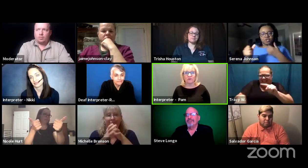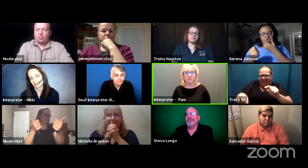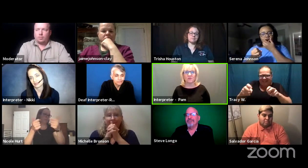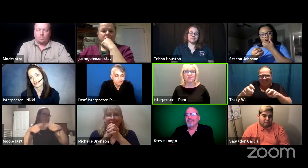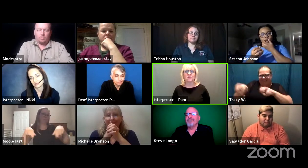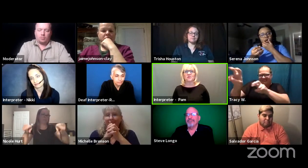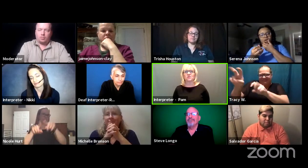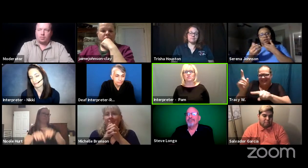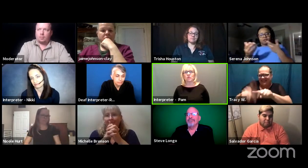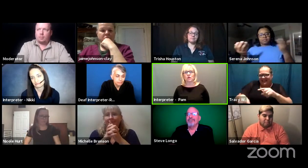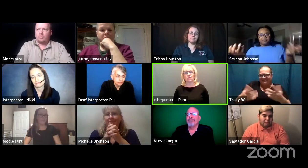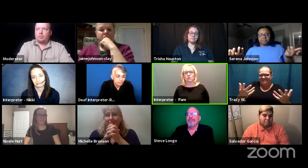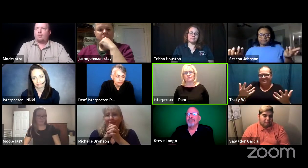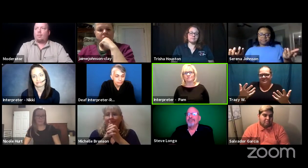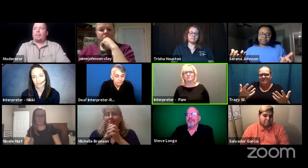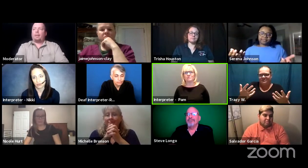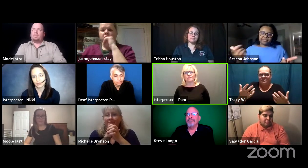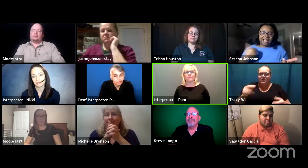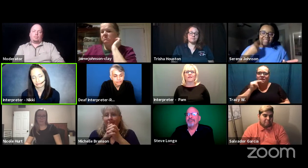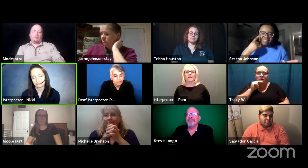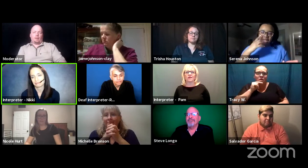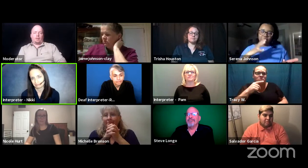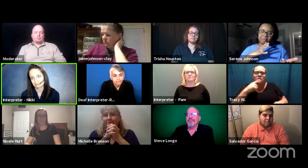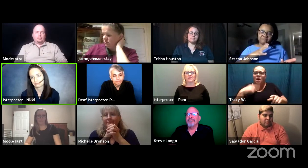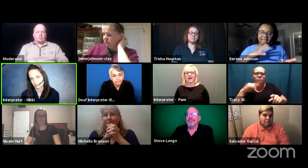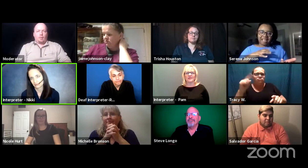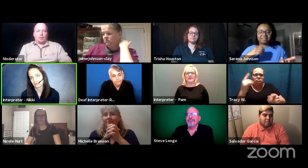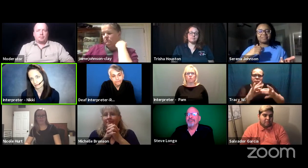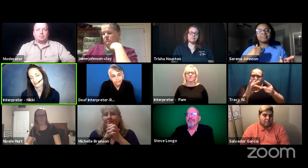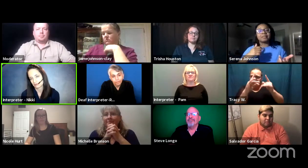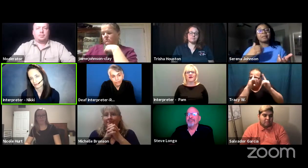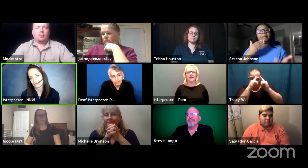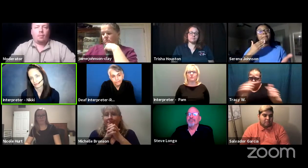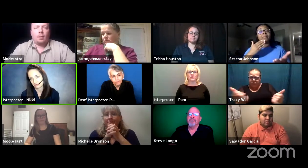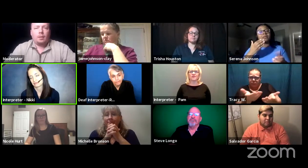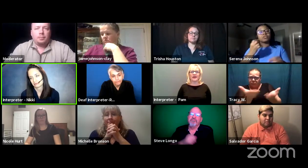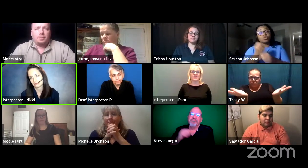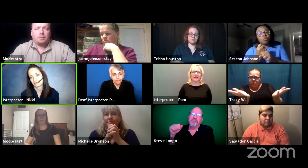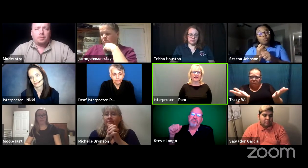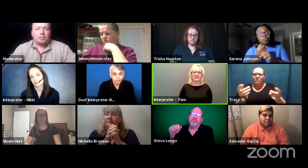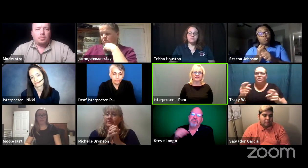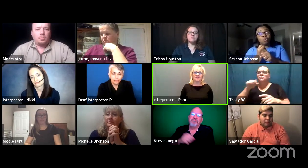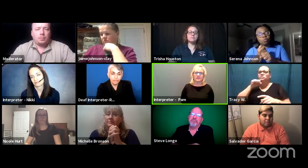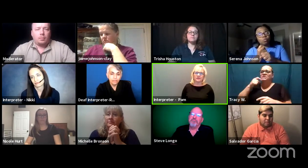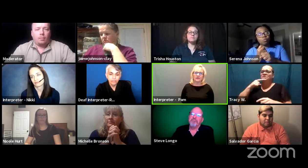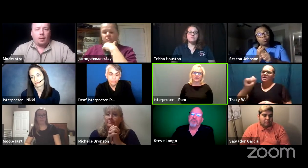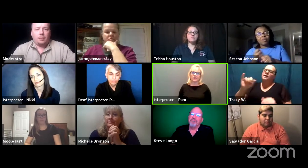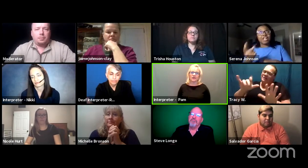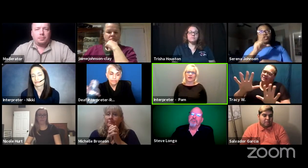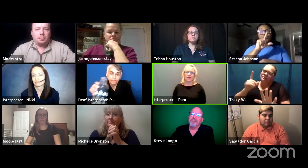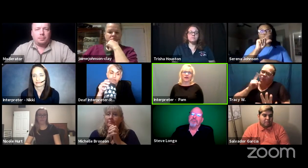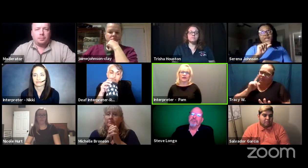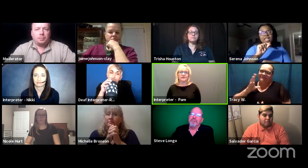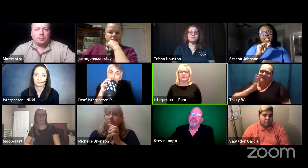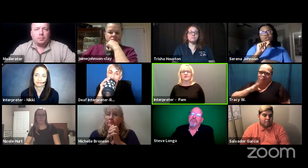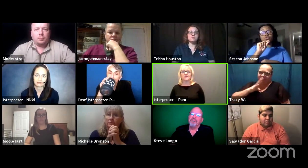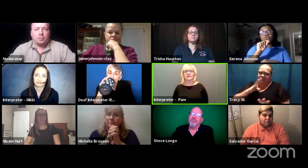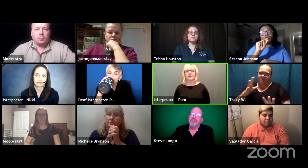travel. So okay, I think we'll be fine with that date. And